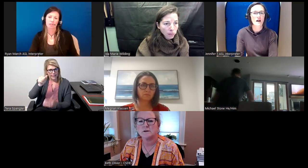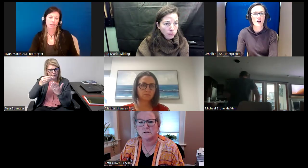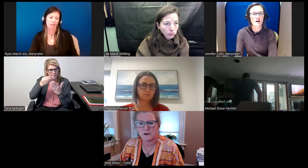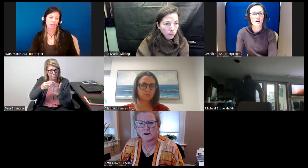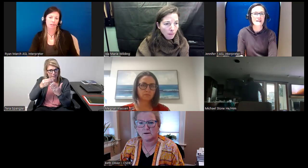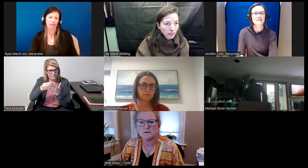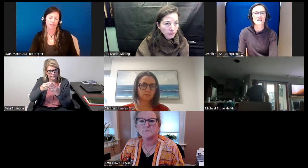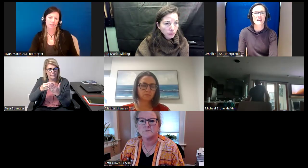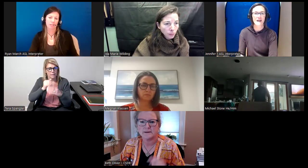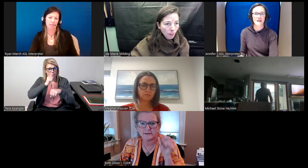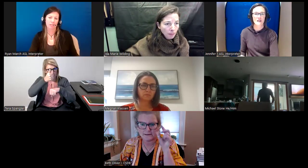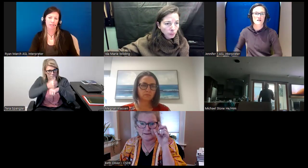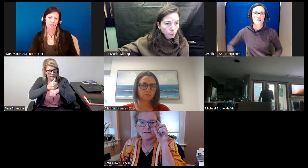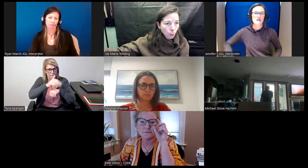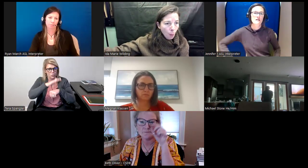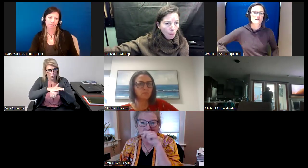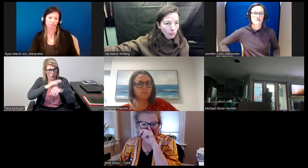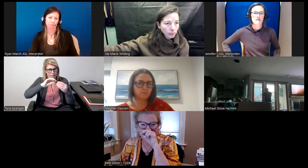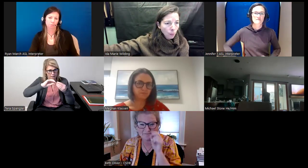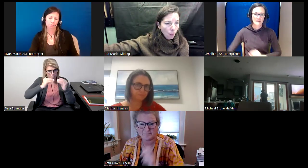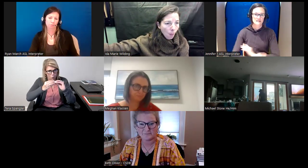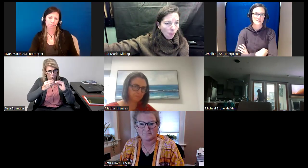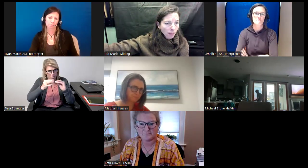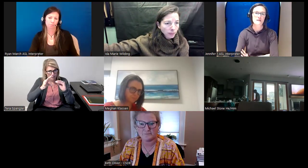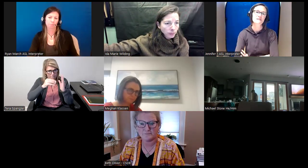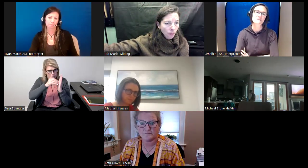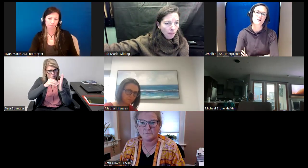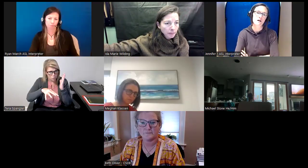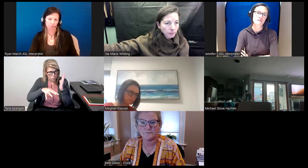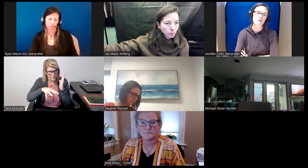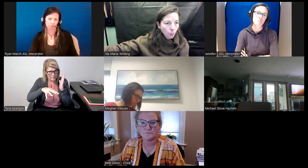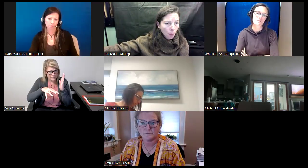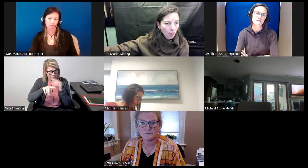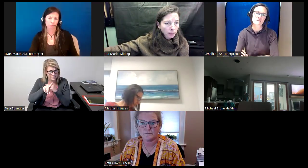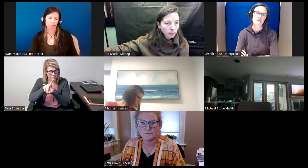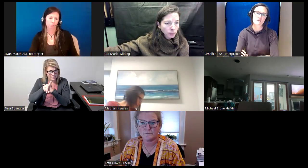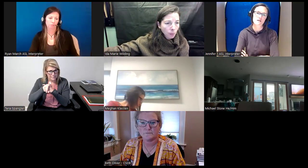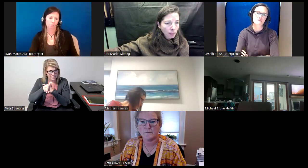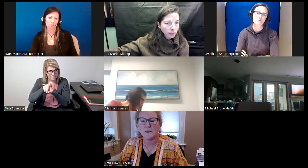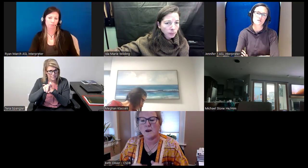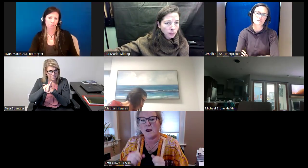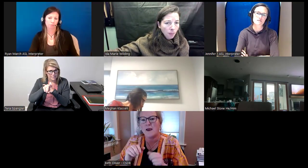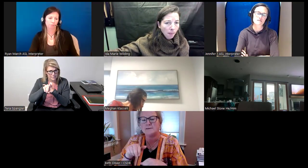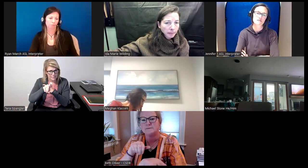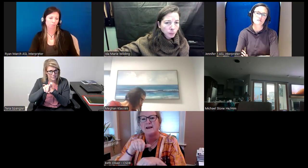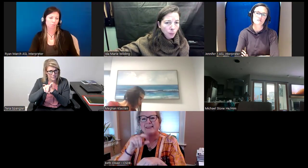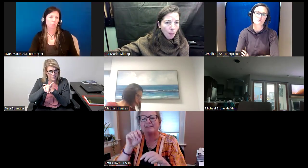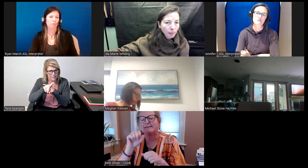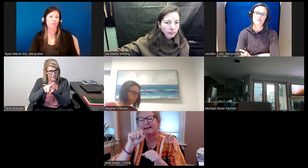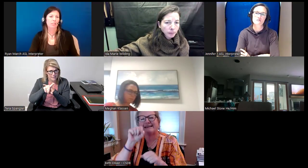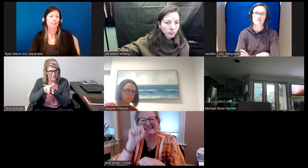is our IDEA funding based on numbers of